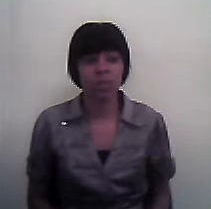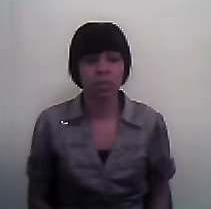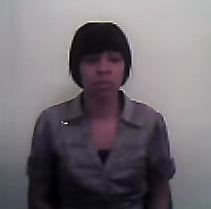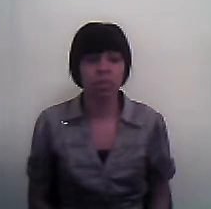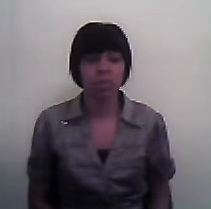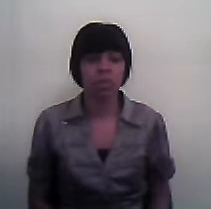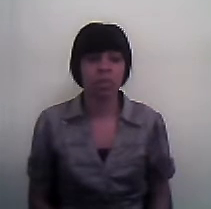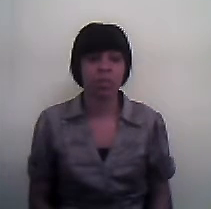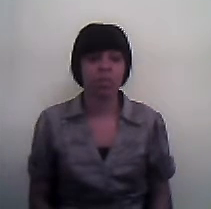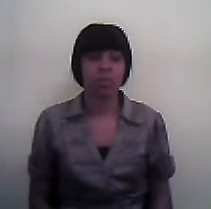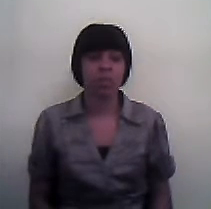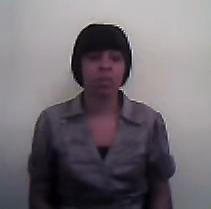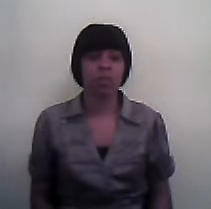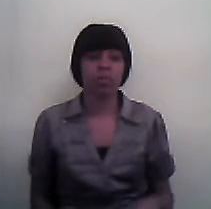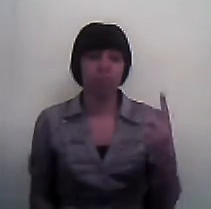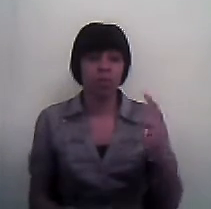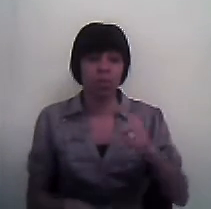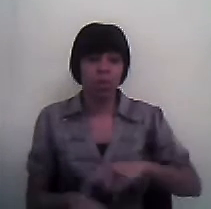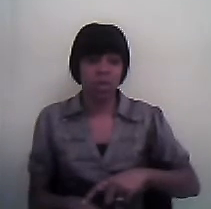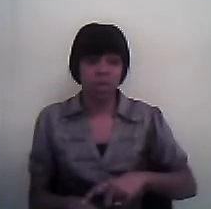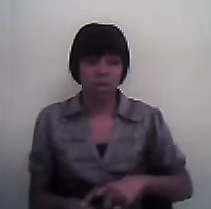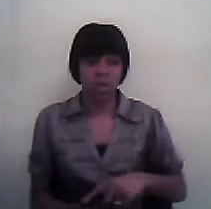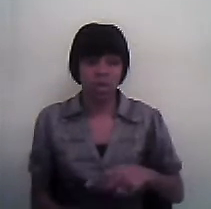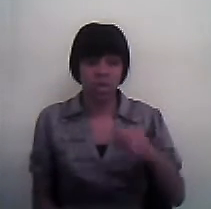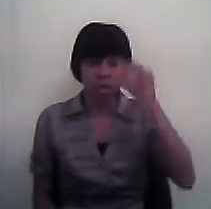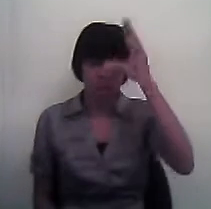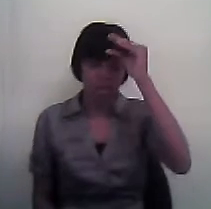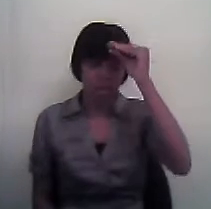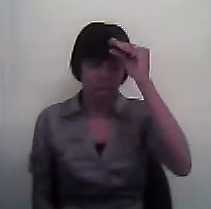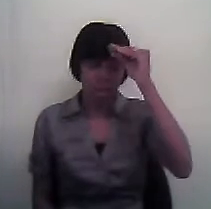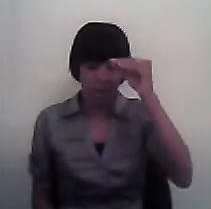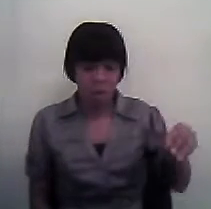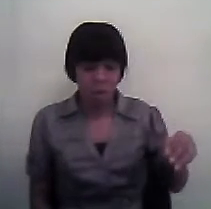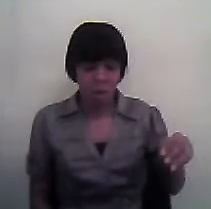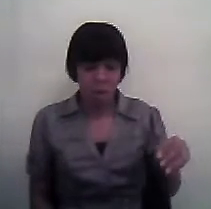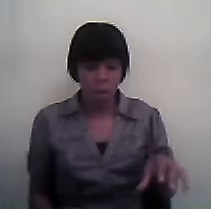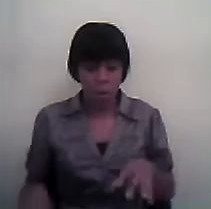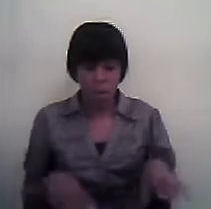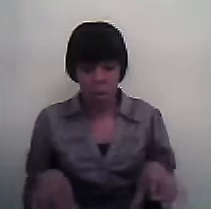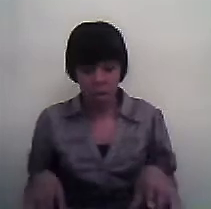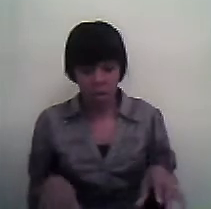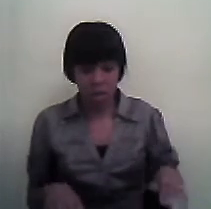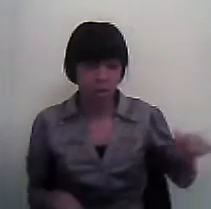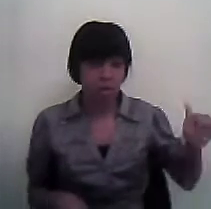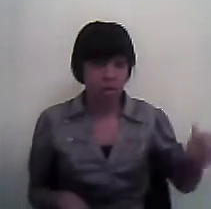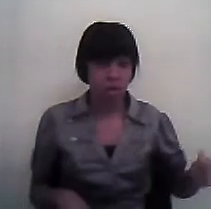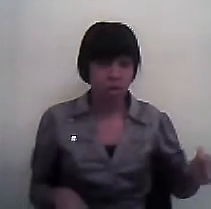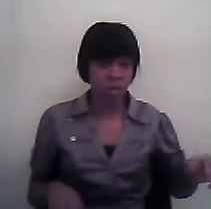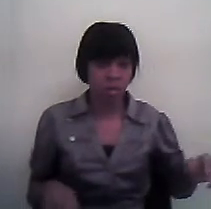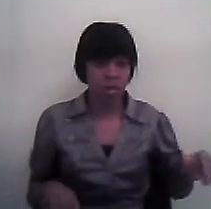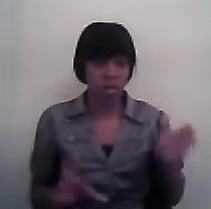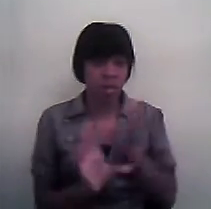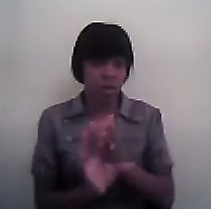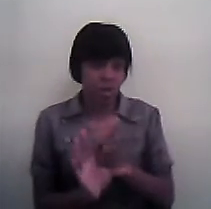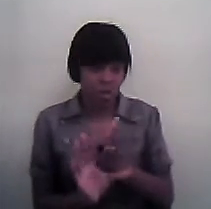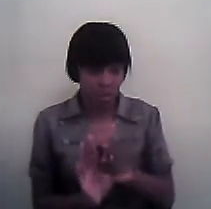about he was doing child psychology, so he decided to talk about Erikson's stages of development, and that was really perfect because